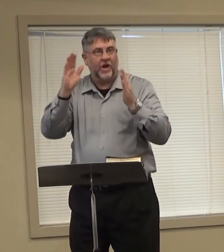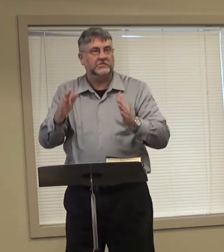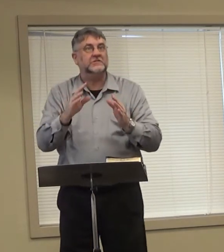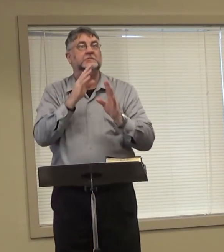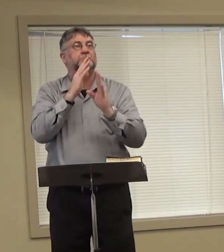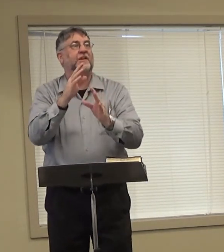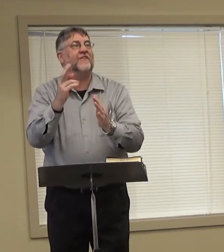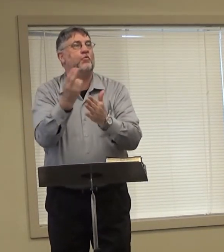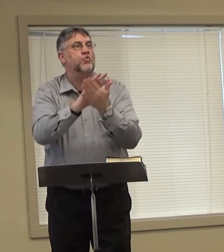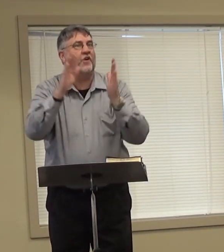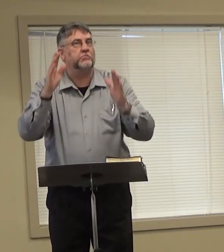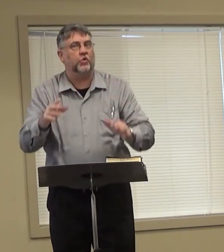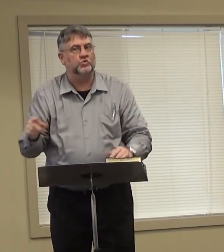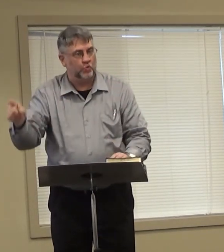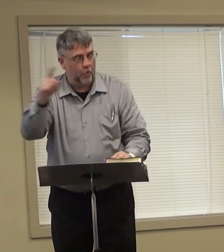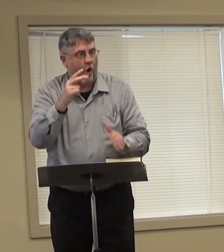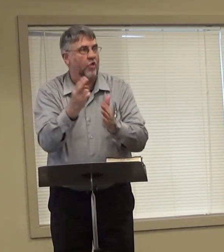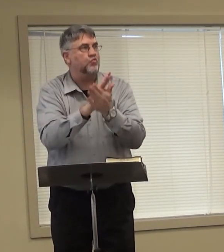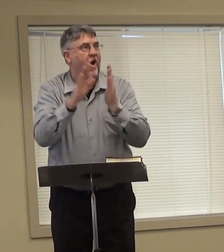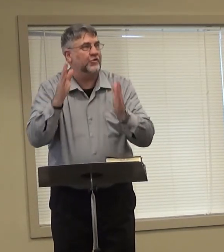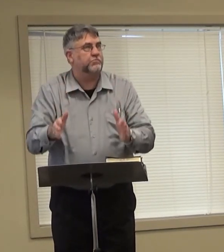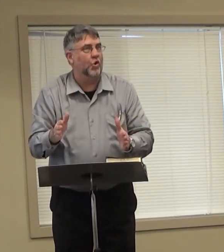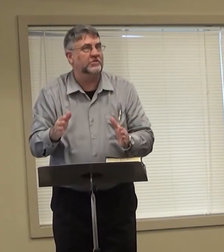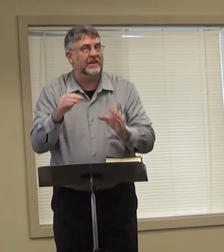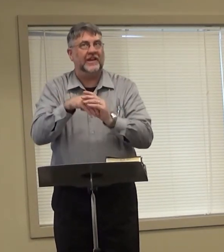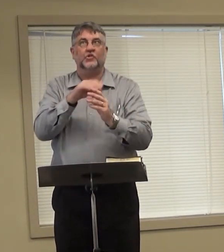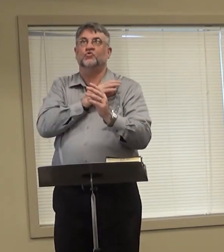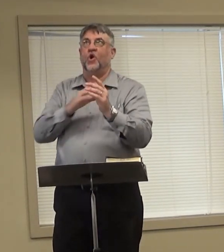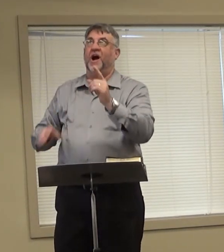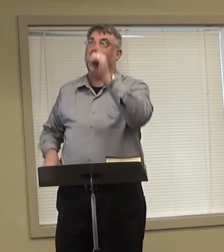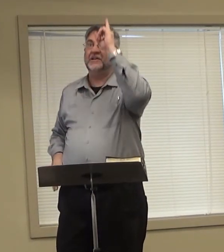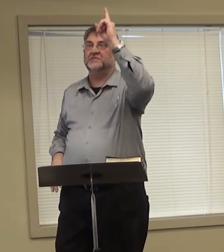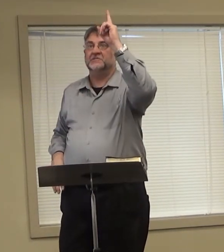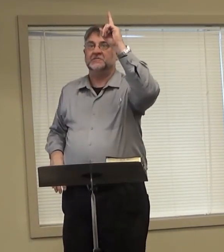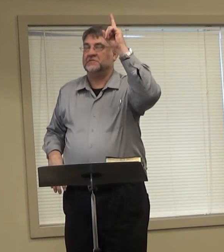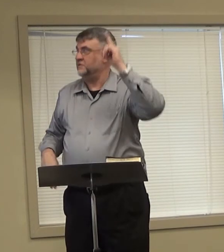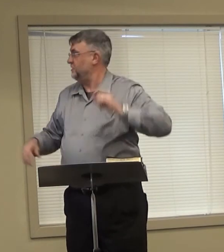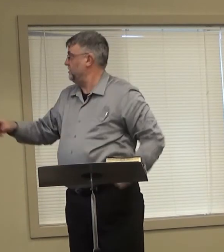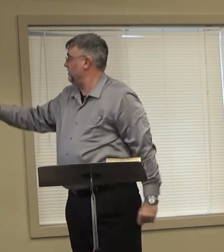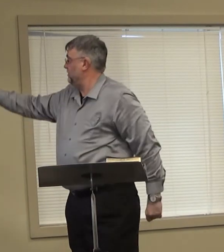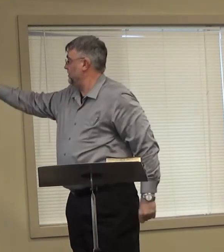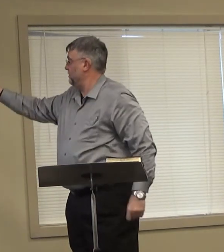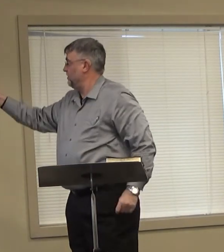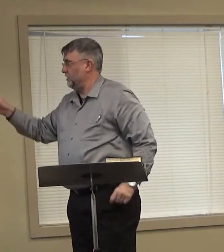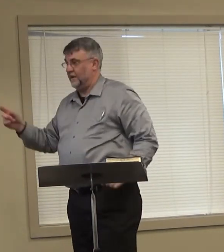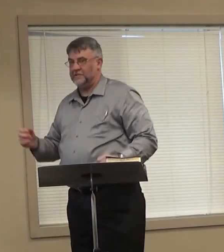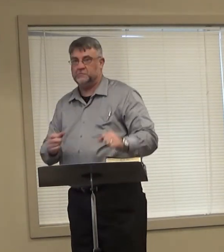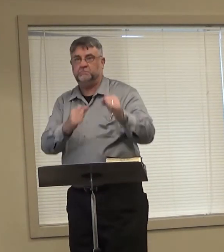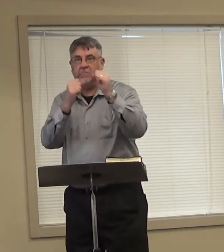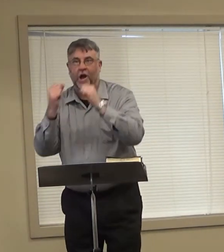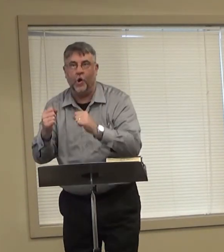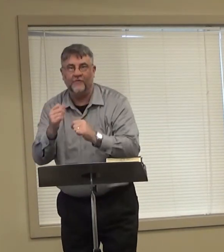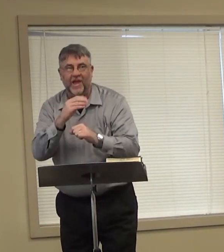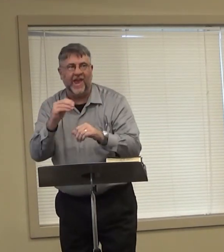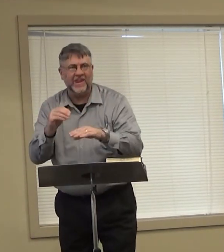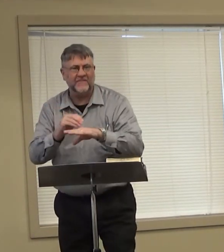A righteous person. You are a righteous person because you are in Christ. Because of Christ.